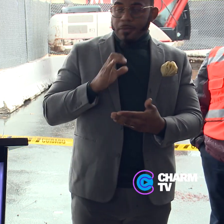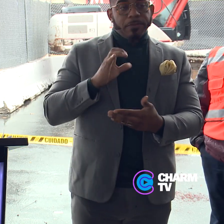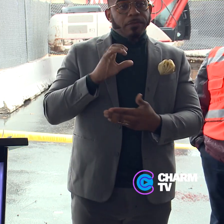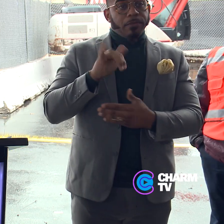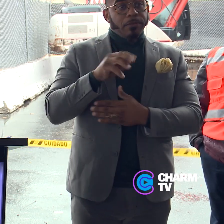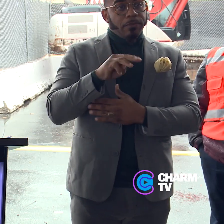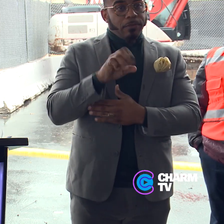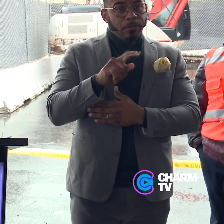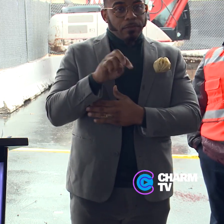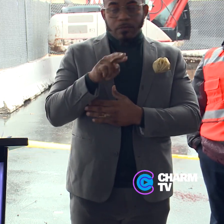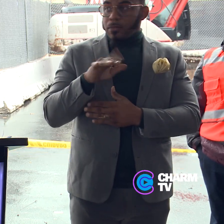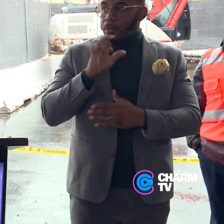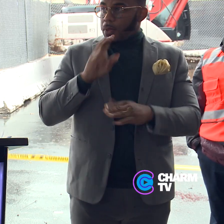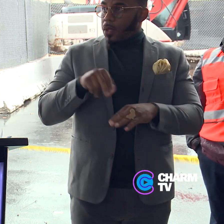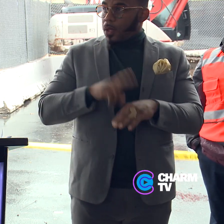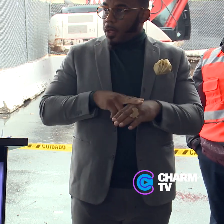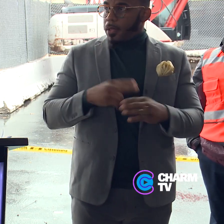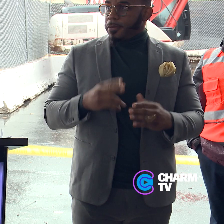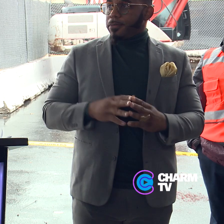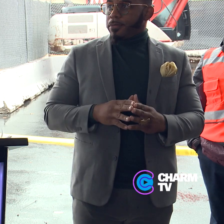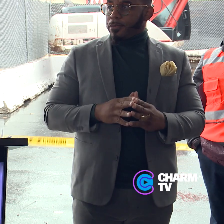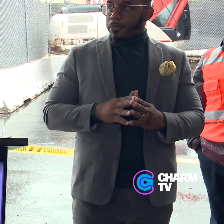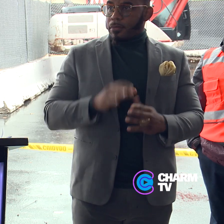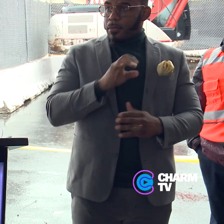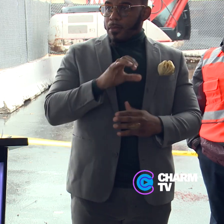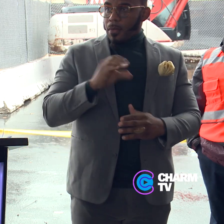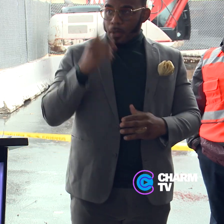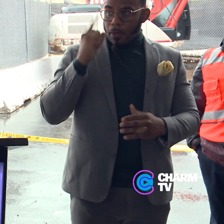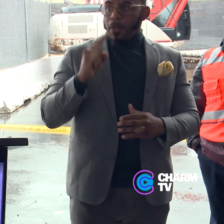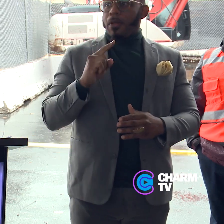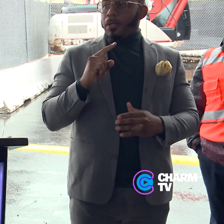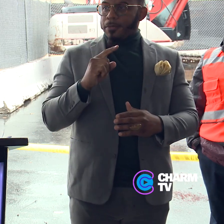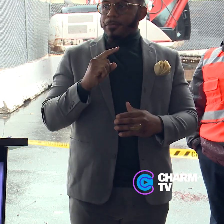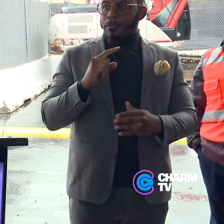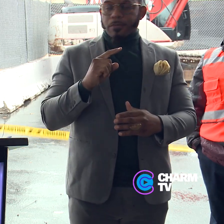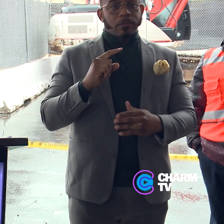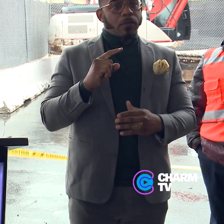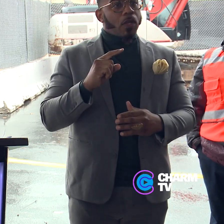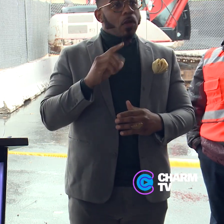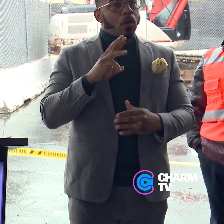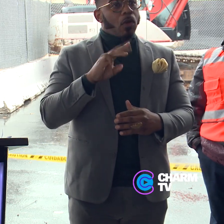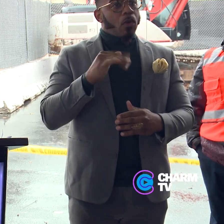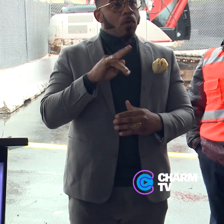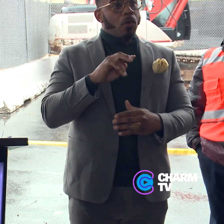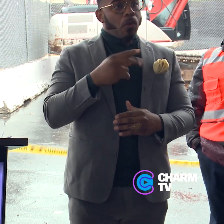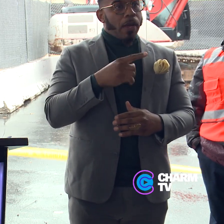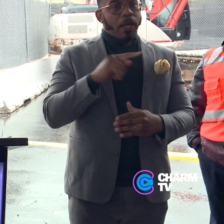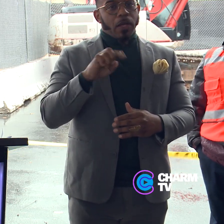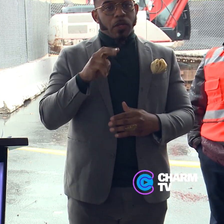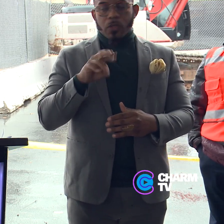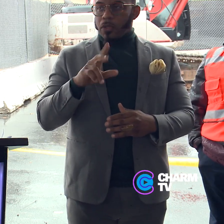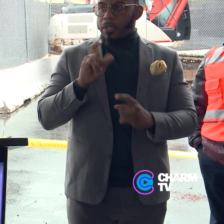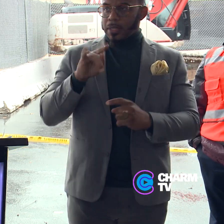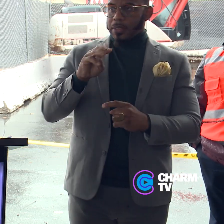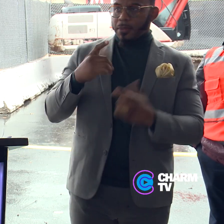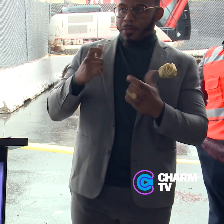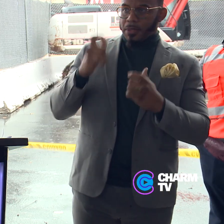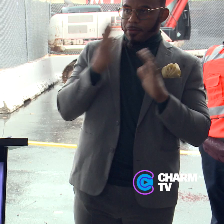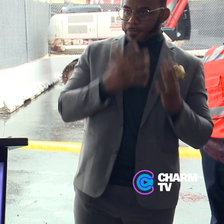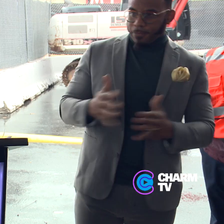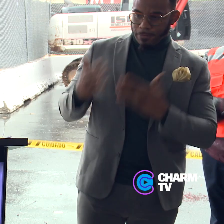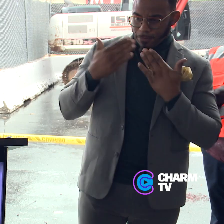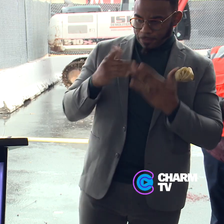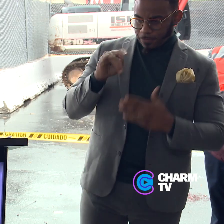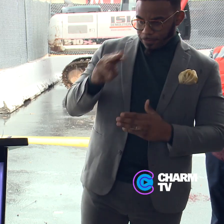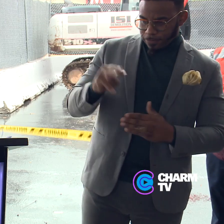Torrance, who's here today, and of course, the CEO of Whiting and Turner, Tim Regan. Tim, we want to give Tim a big round of applause